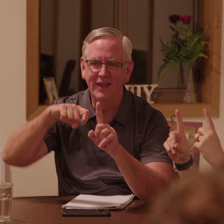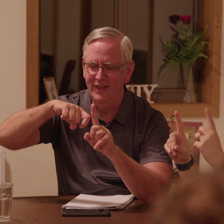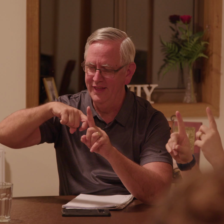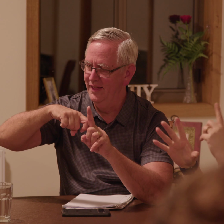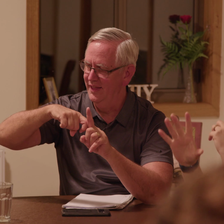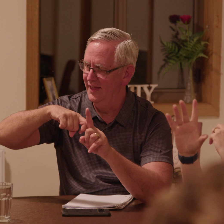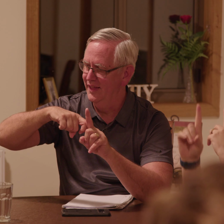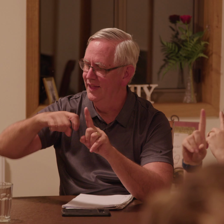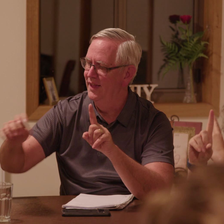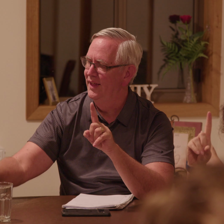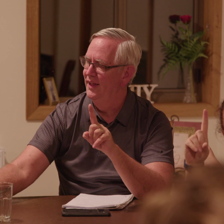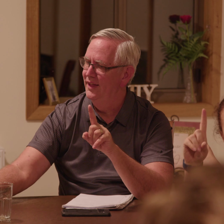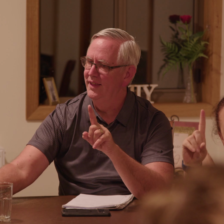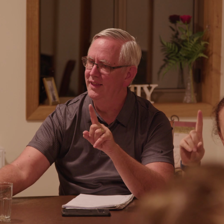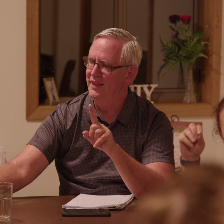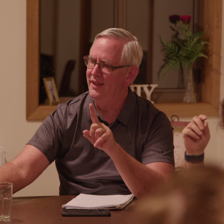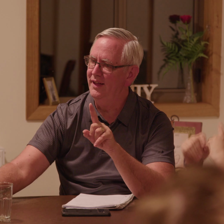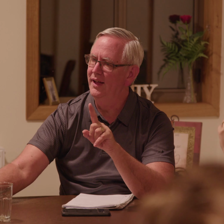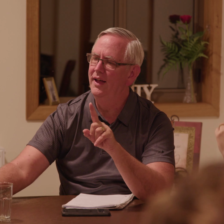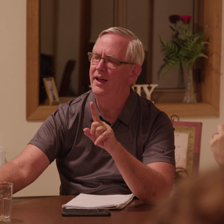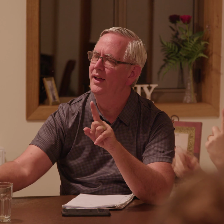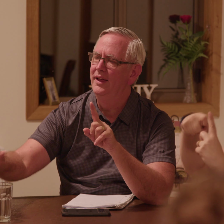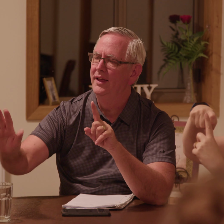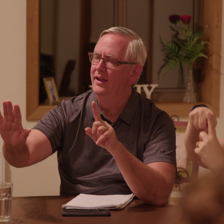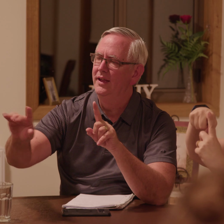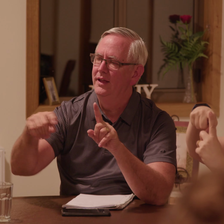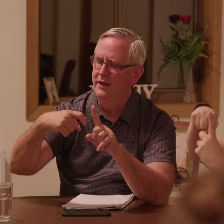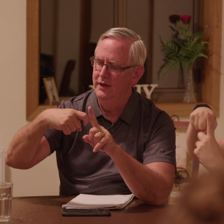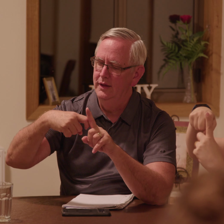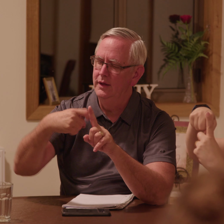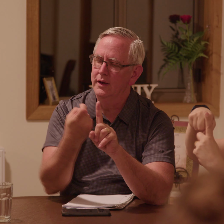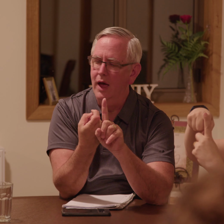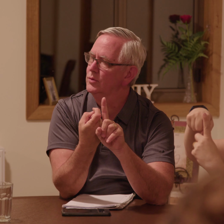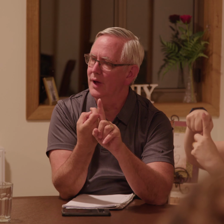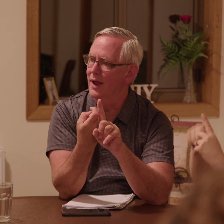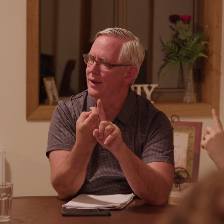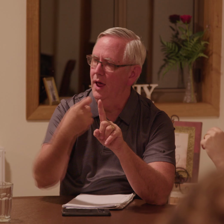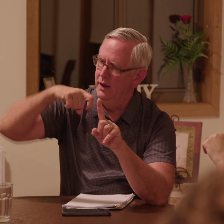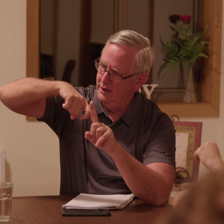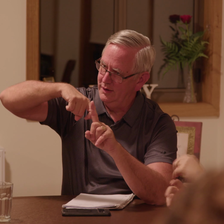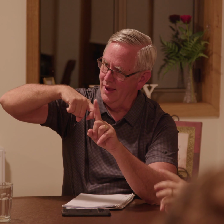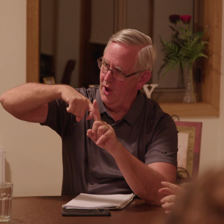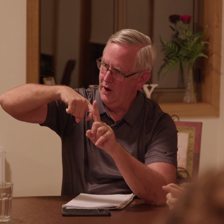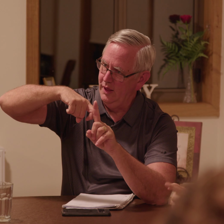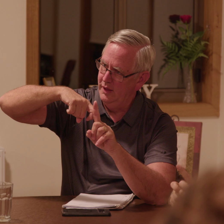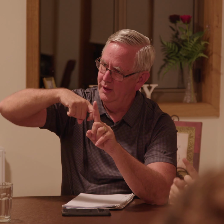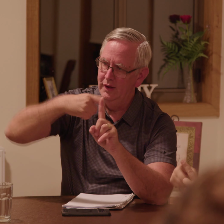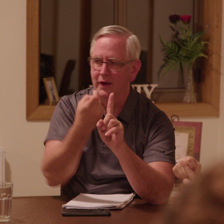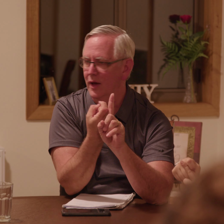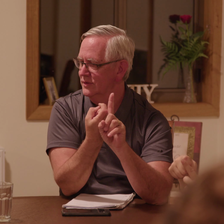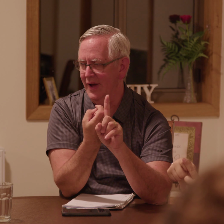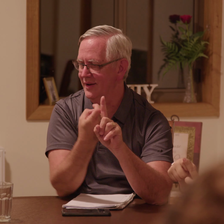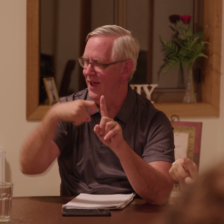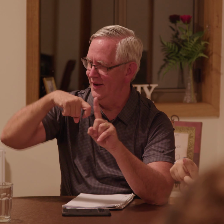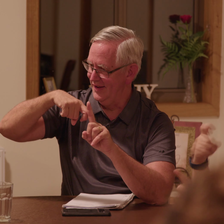on. Okay, so your fingers down. That's it. So go. Gnomes. Thumb in. Oh, You can do it either way. as